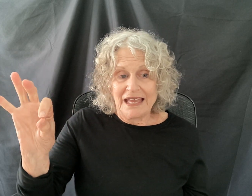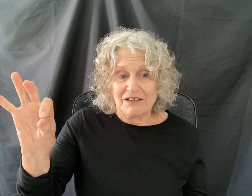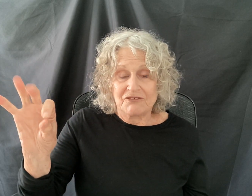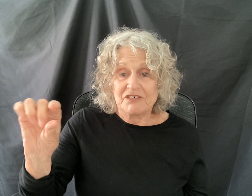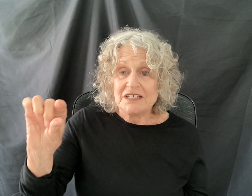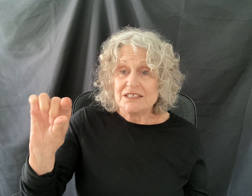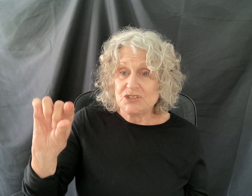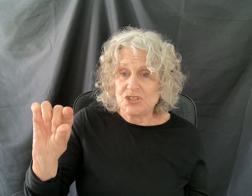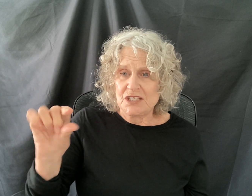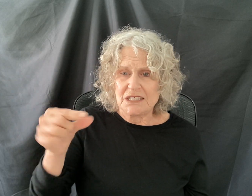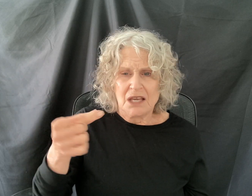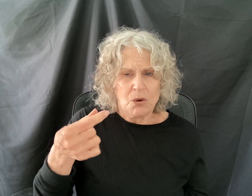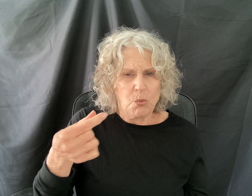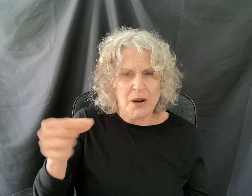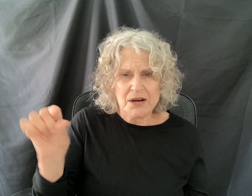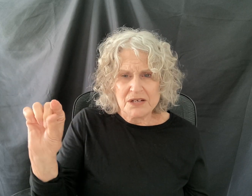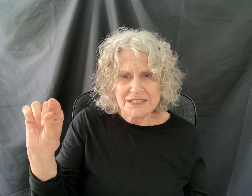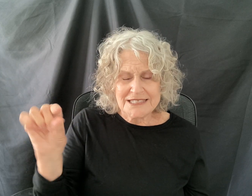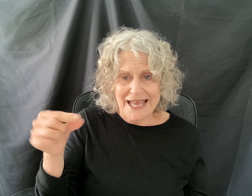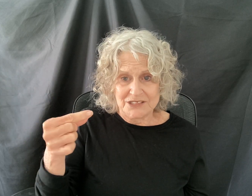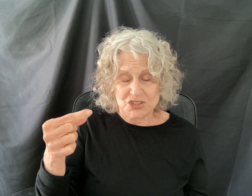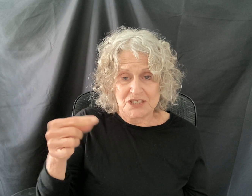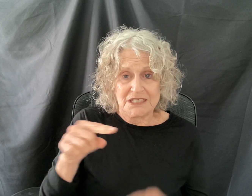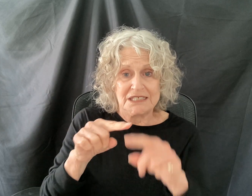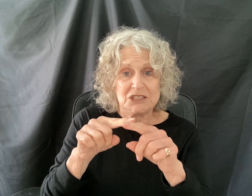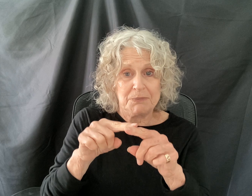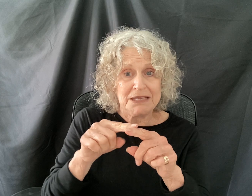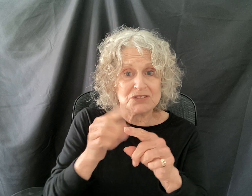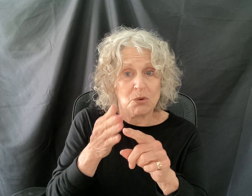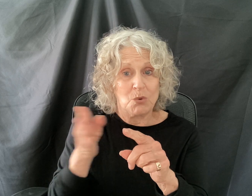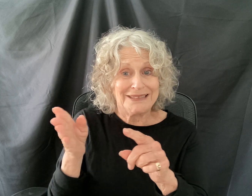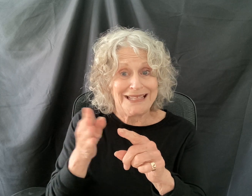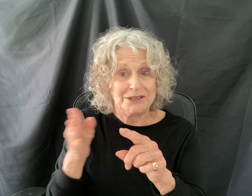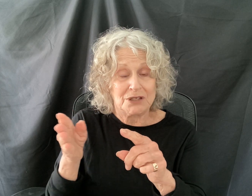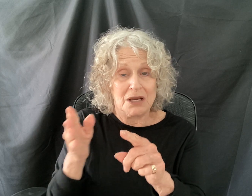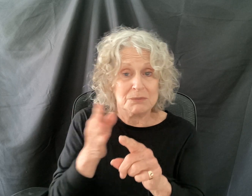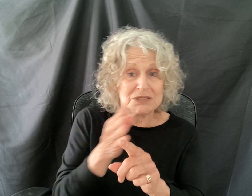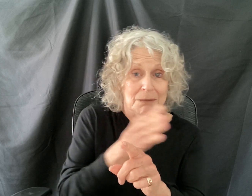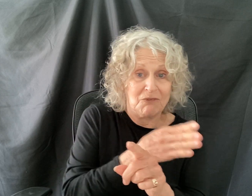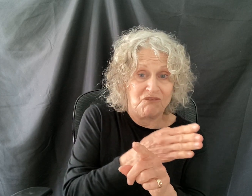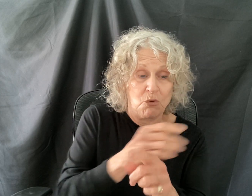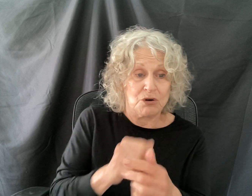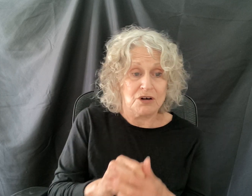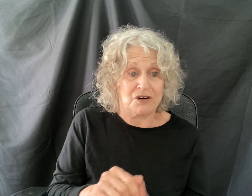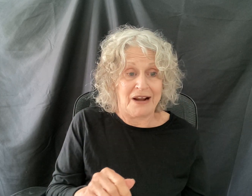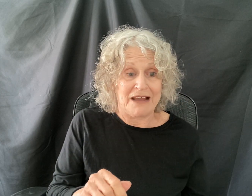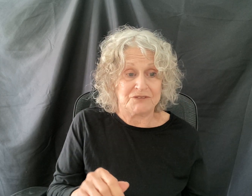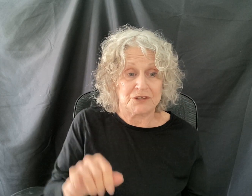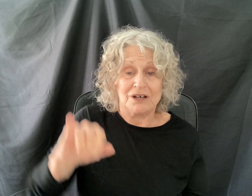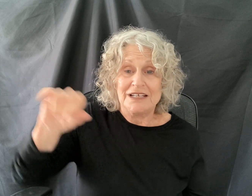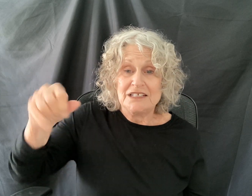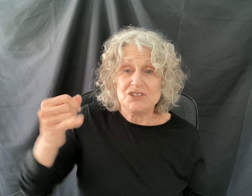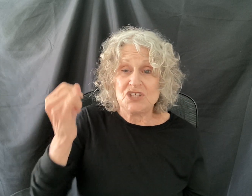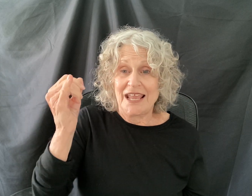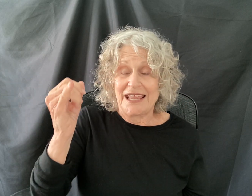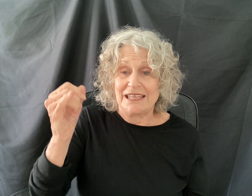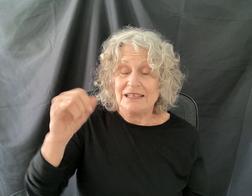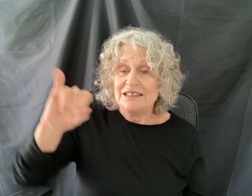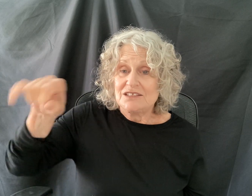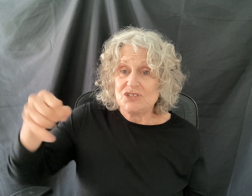F, G. Where is that G? It depends on what letter comes before or after. J,